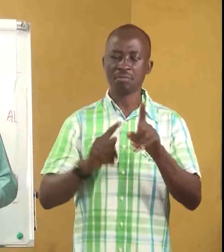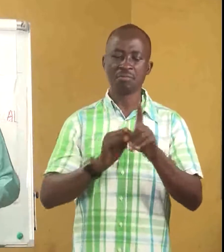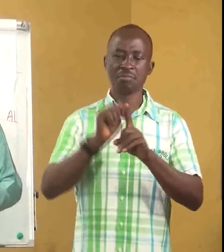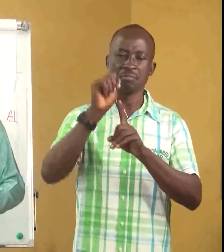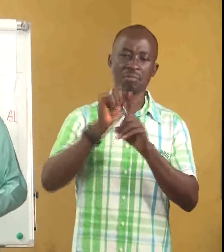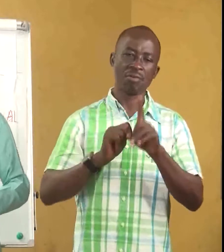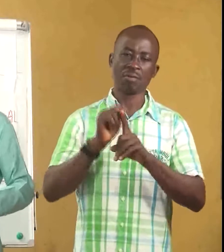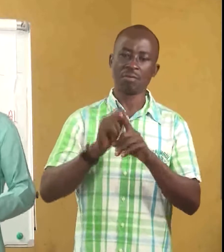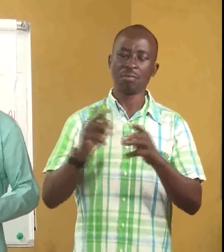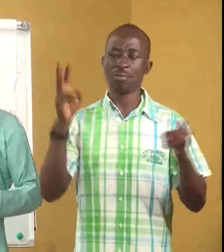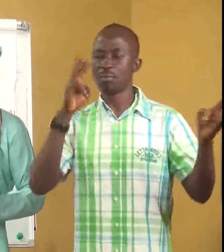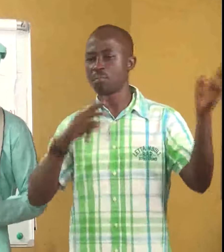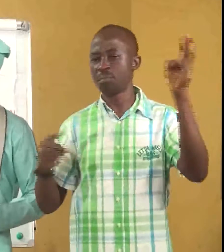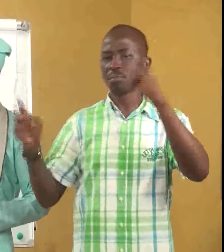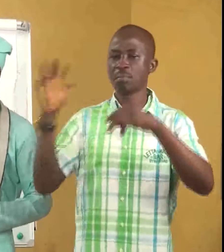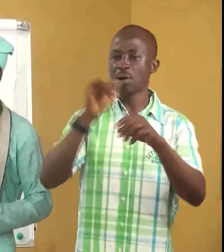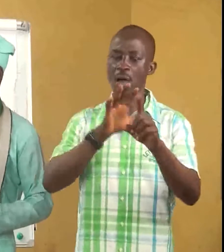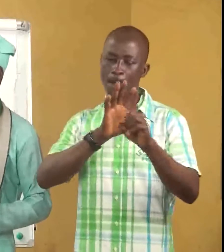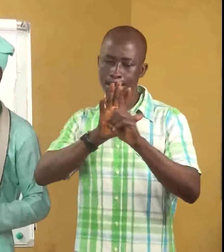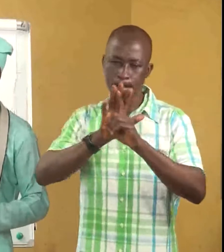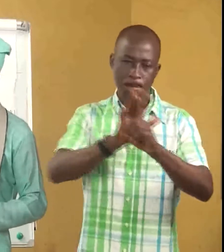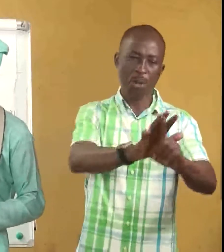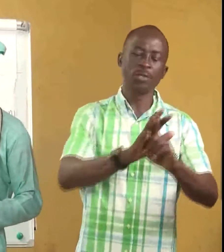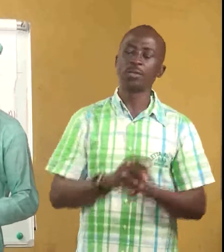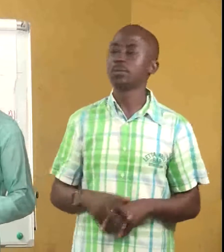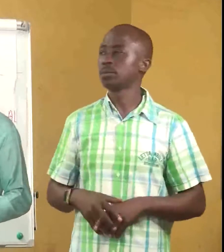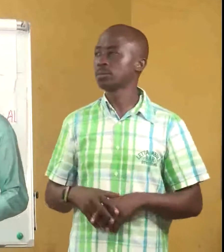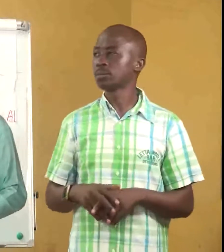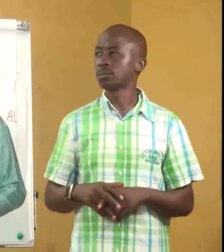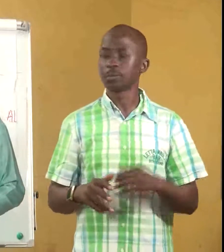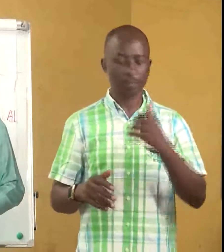temperature, wind, and pressure.